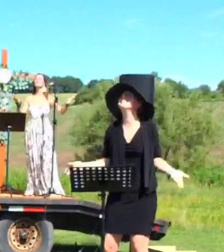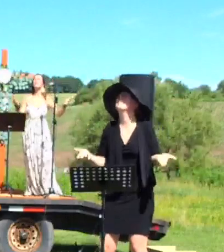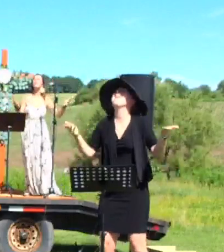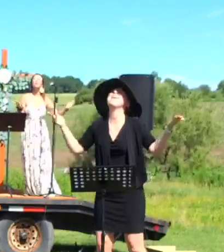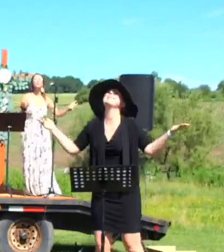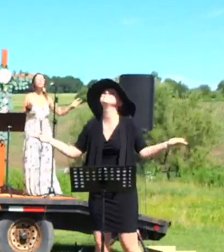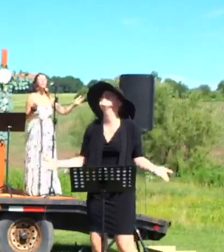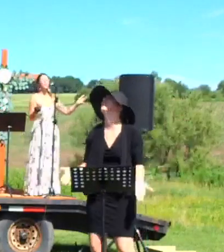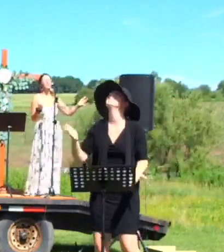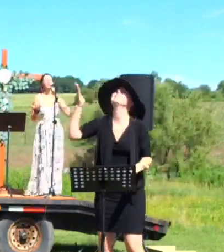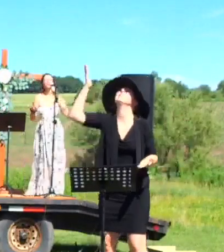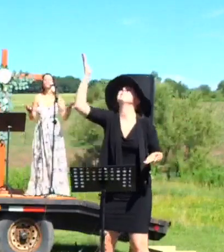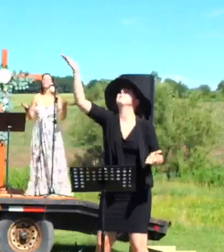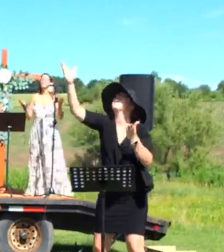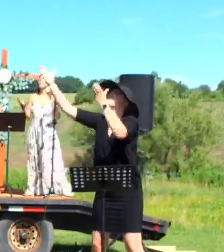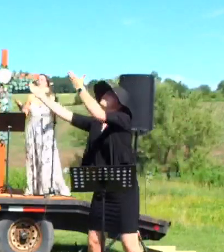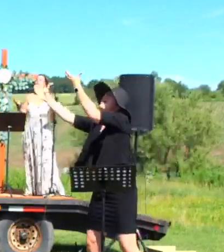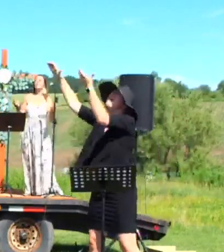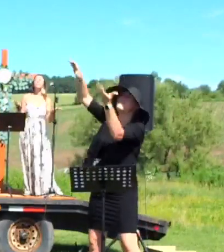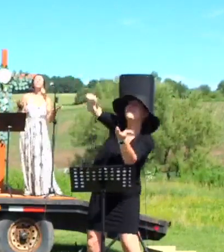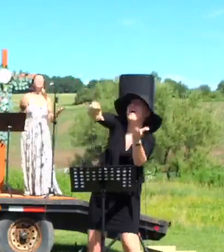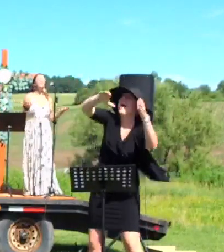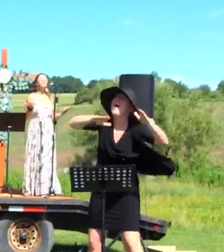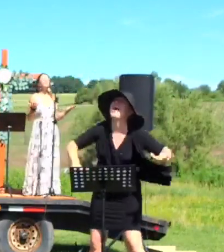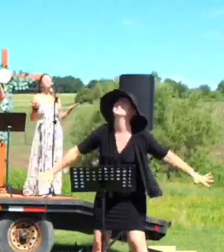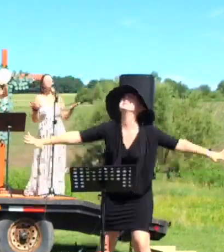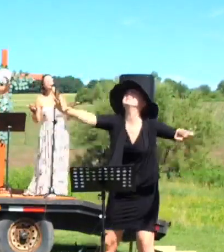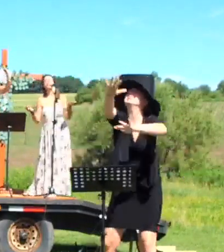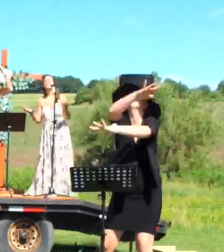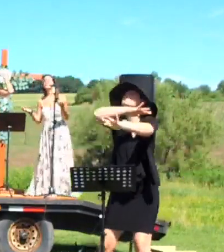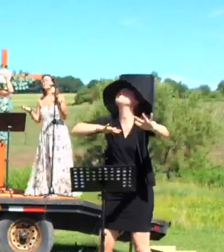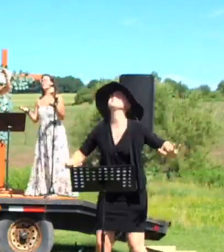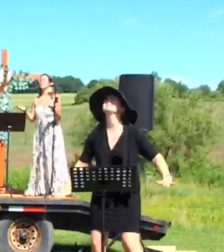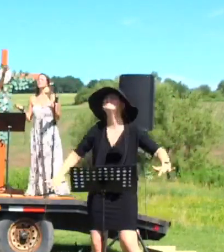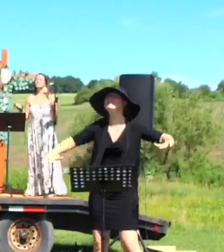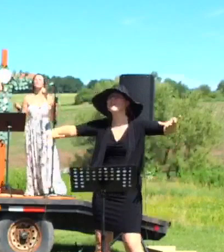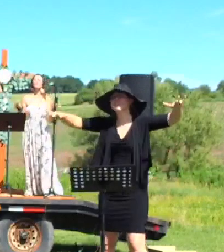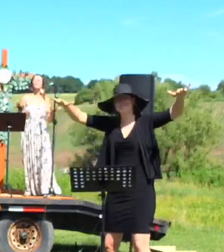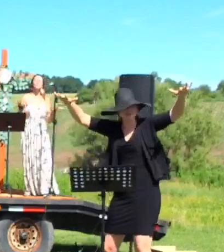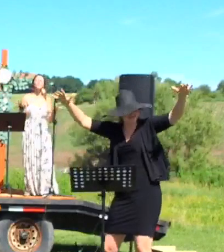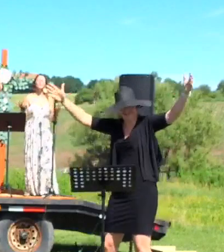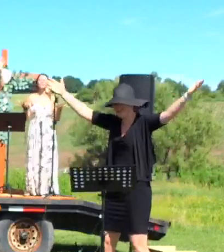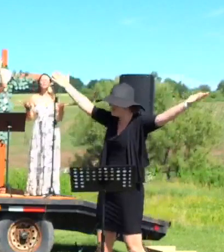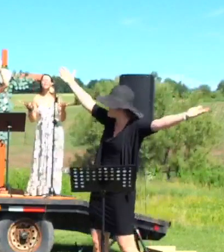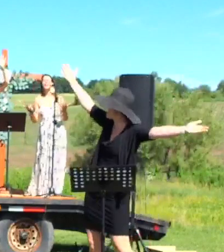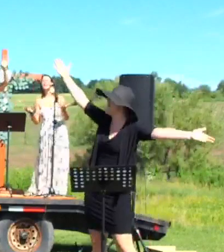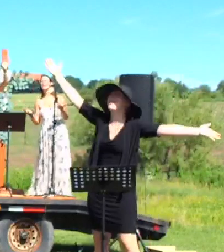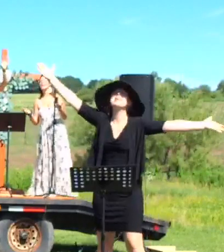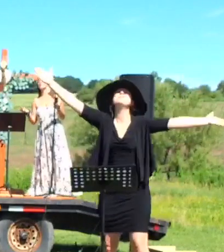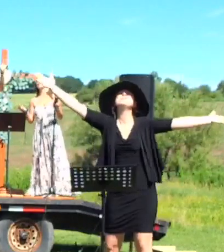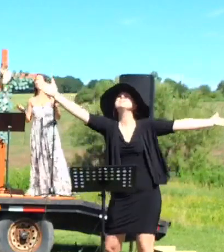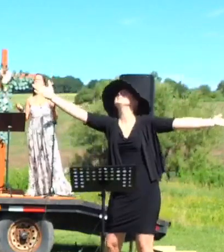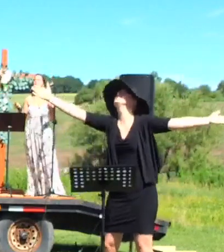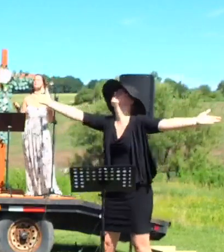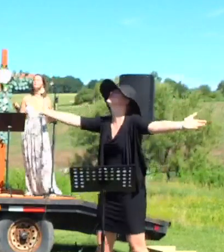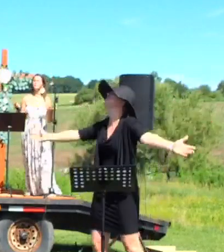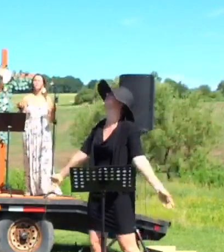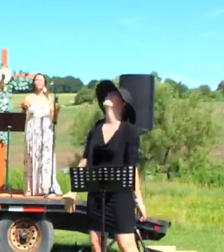welcome here. Come flood this place grace and fill the